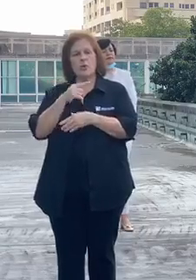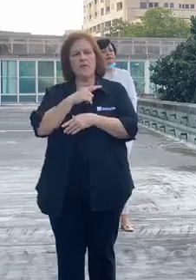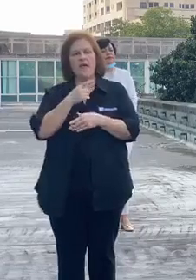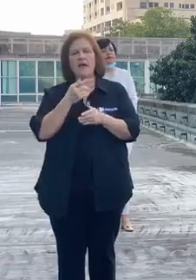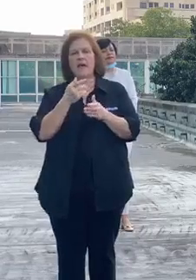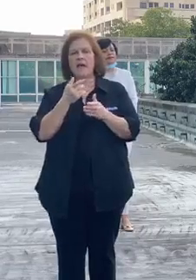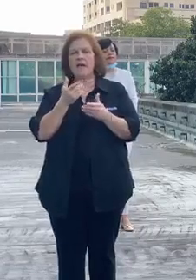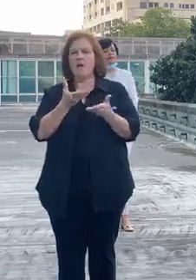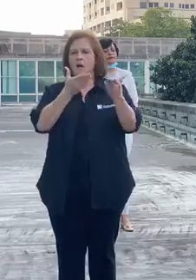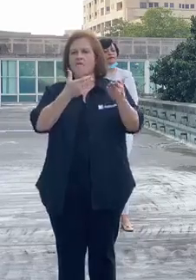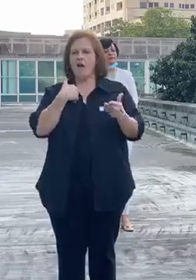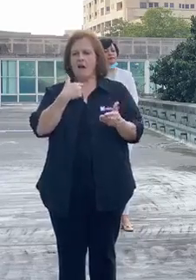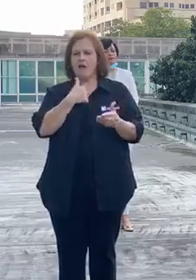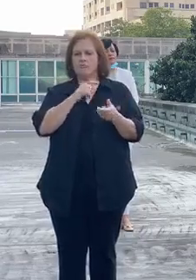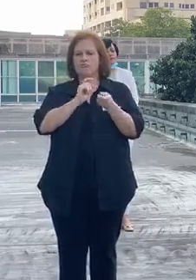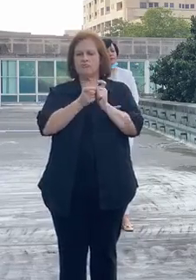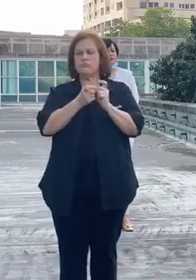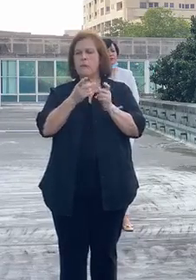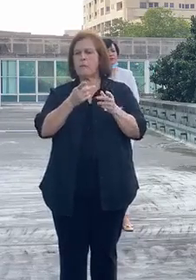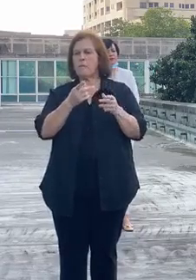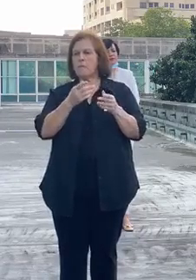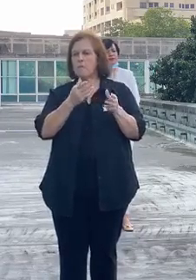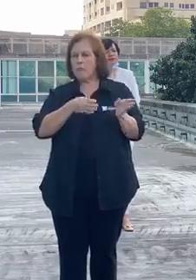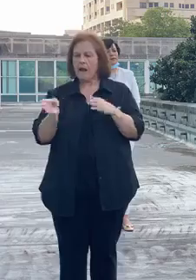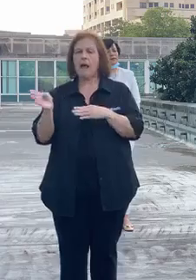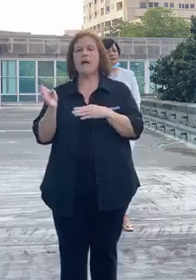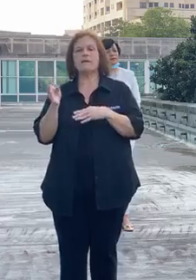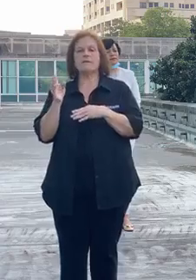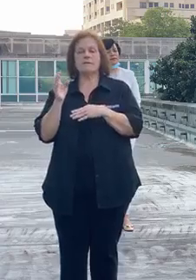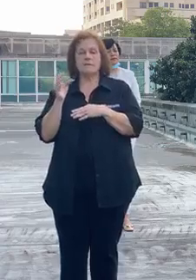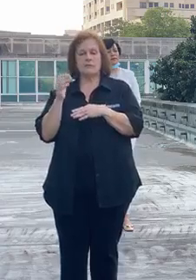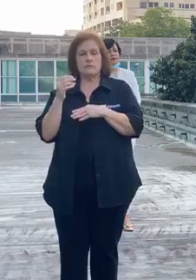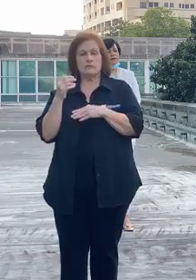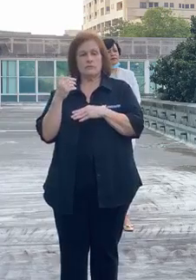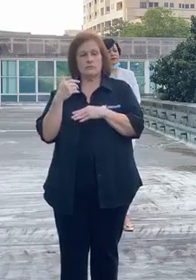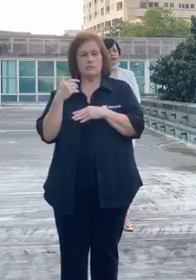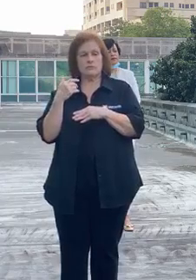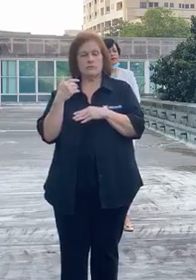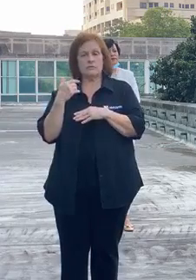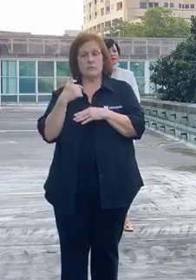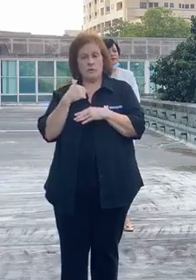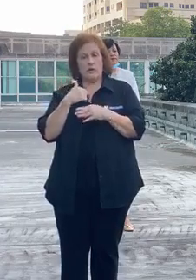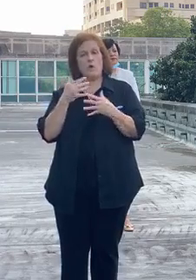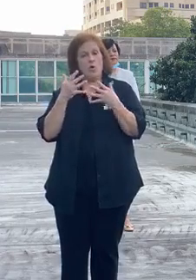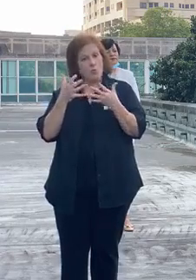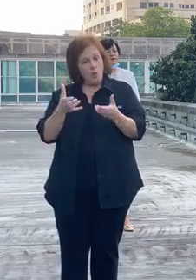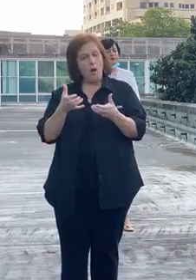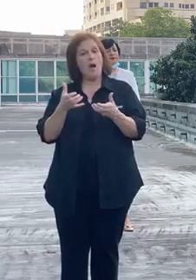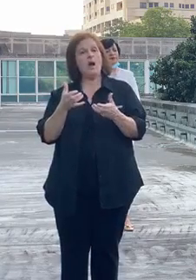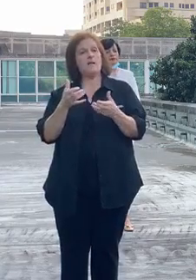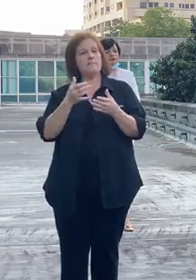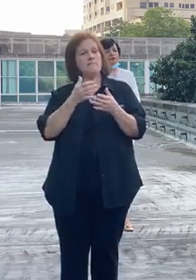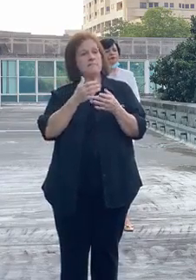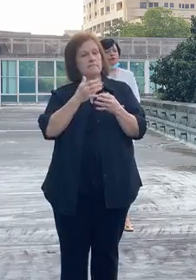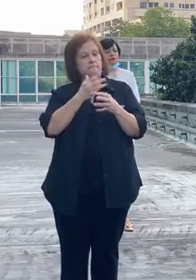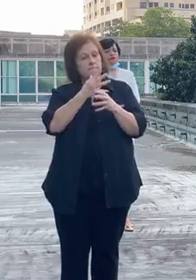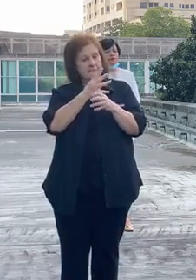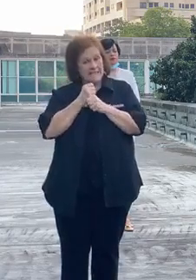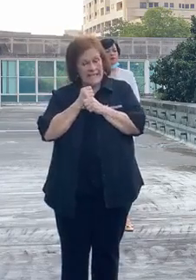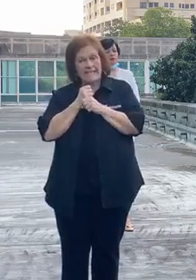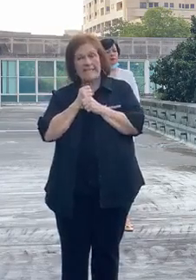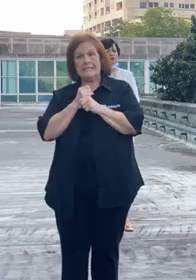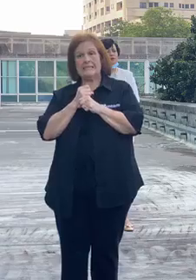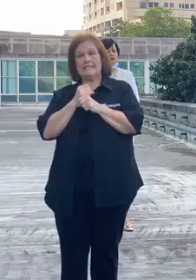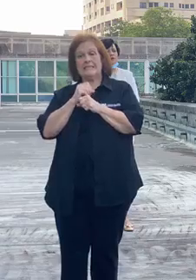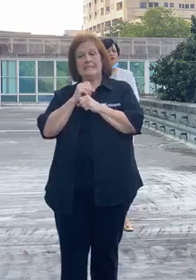transition plan. And as the mayor said, we really do want to get kits and tests efficiently